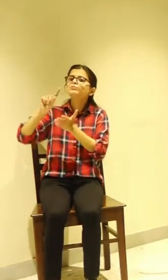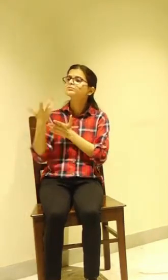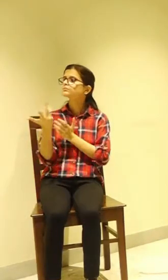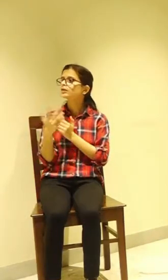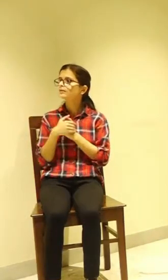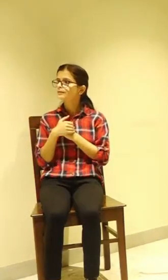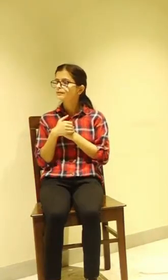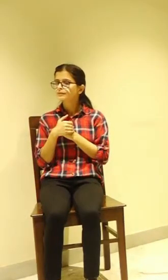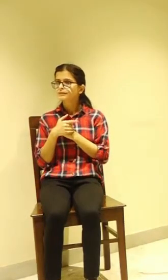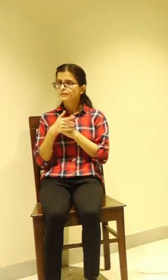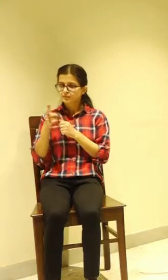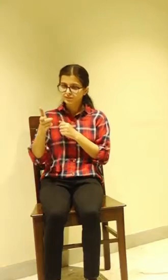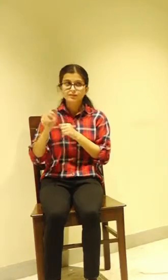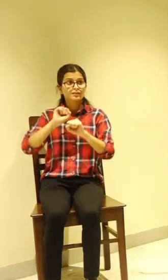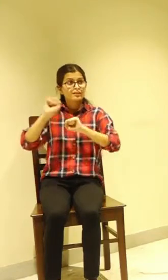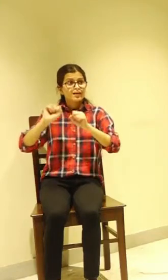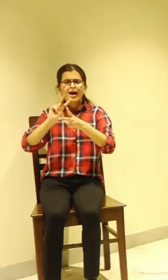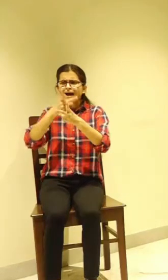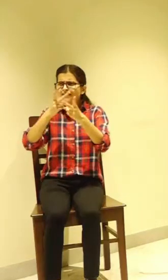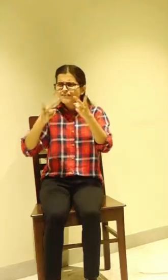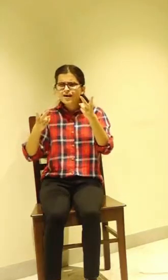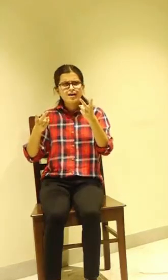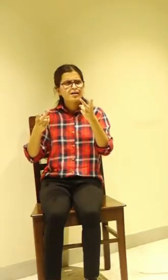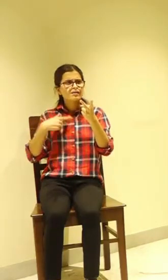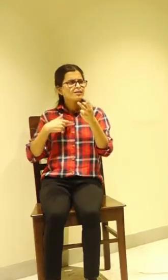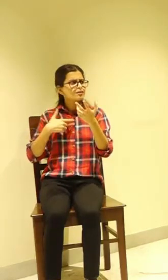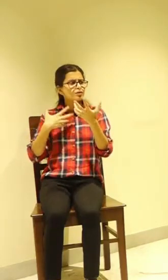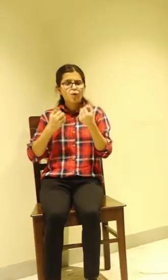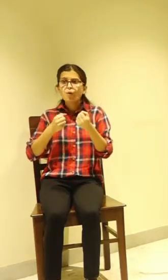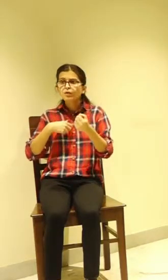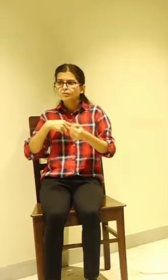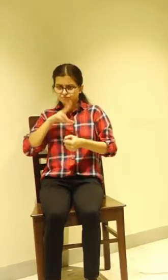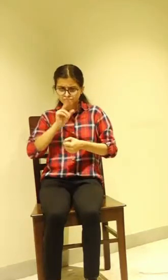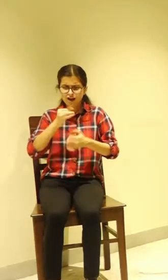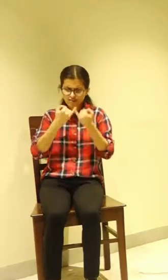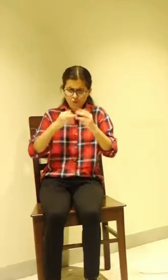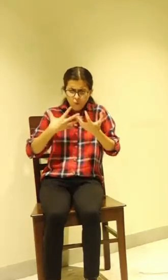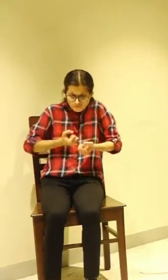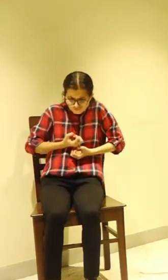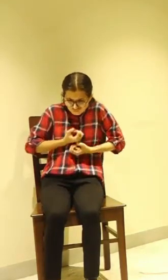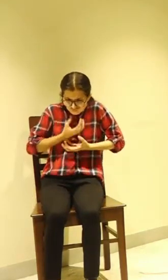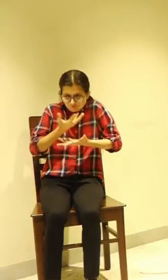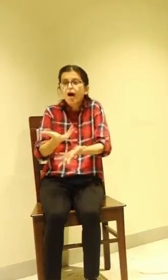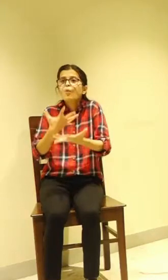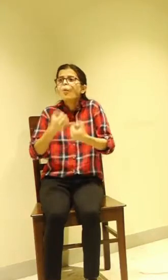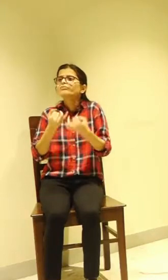on abandoning reasonableness protection for freedom of speech and expression. So if you all see the debates, apart